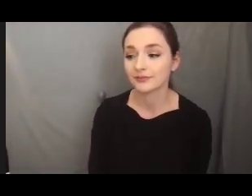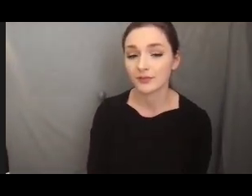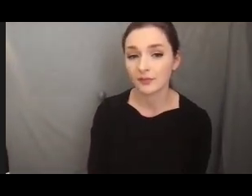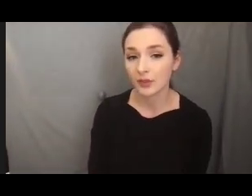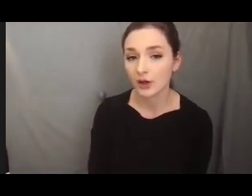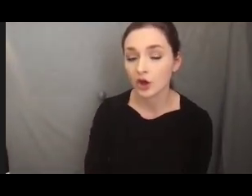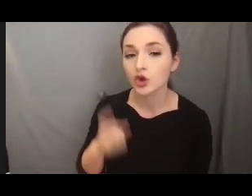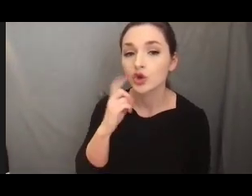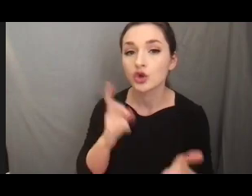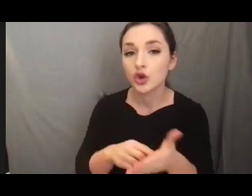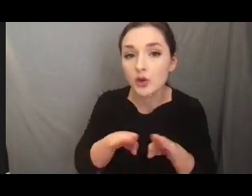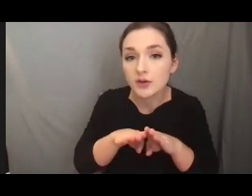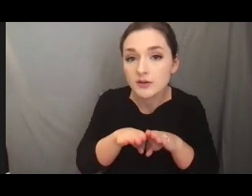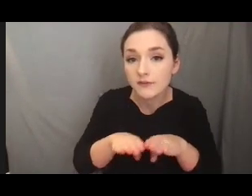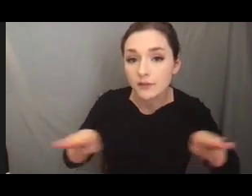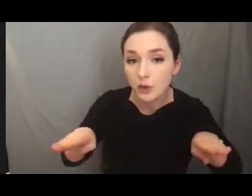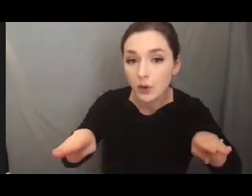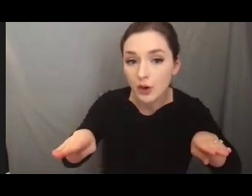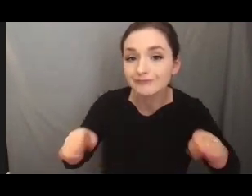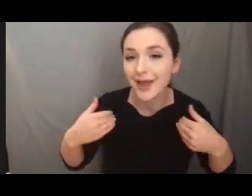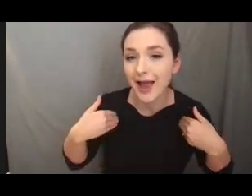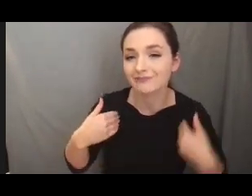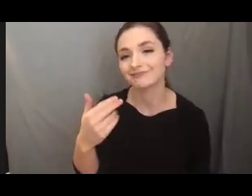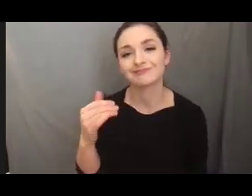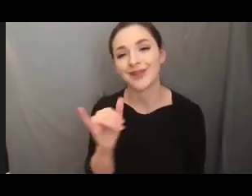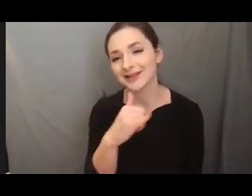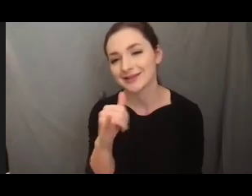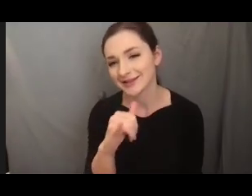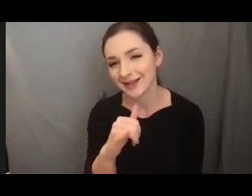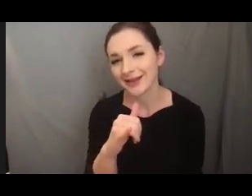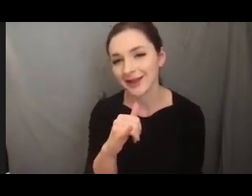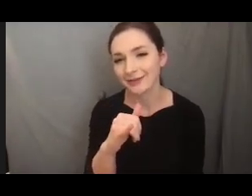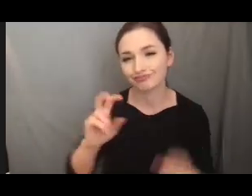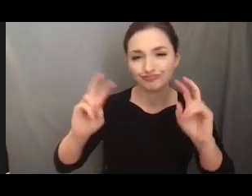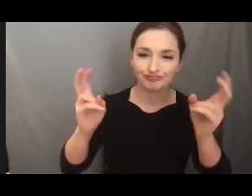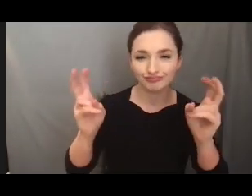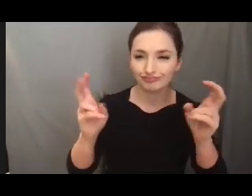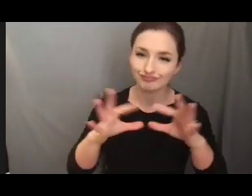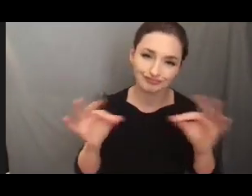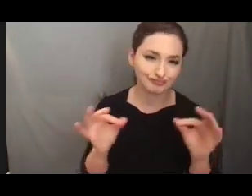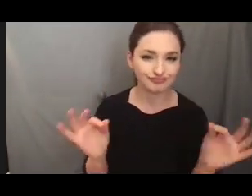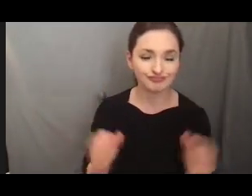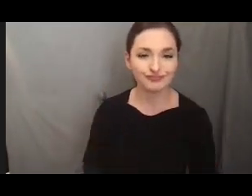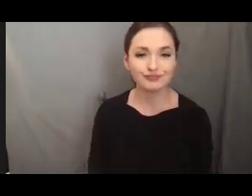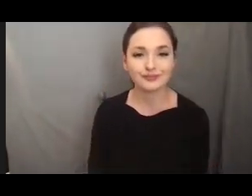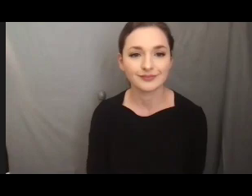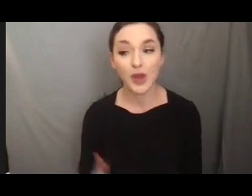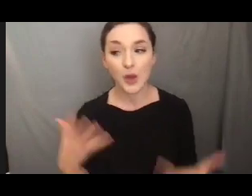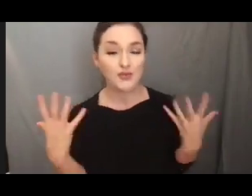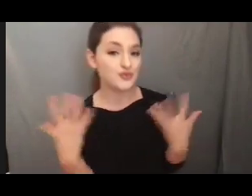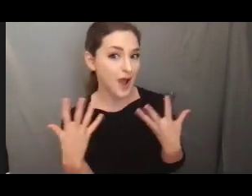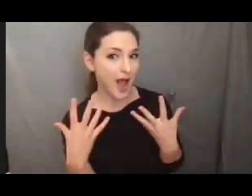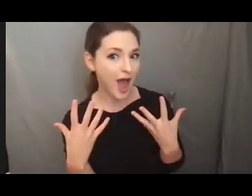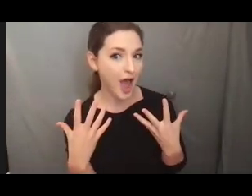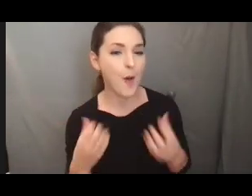the funny slogans and stuff. Yes. That's cool. I think just thought of a lot of different unique things here.